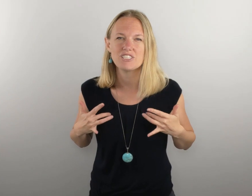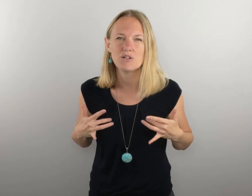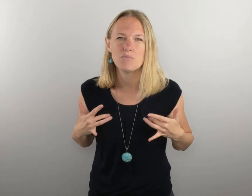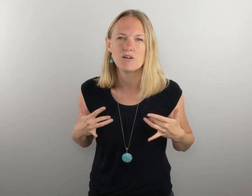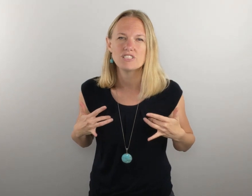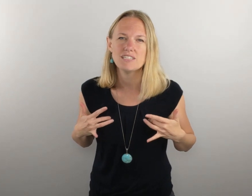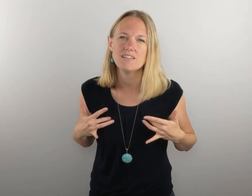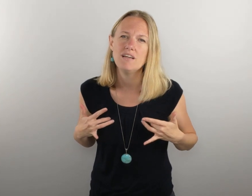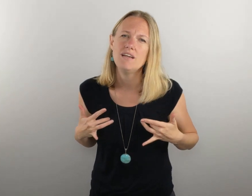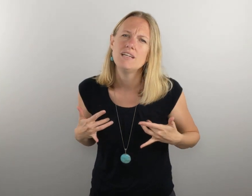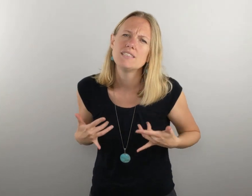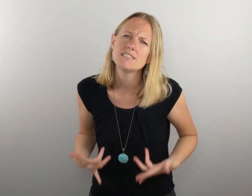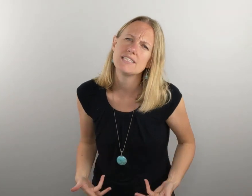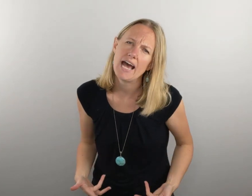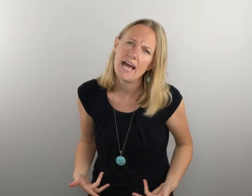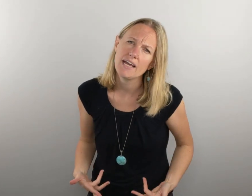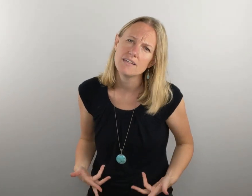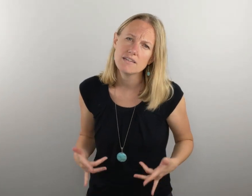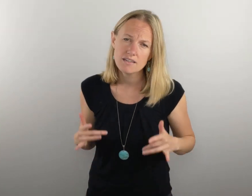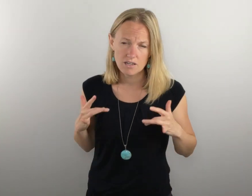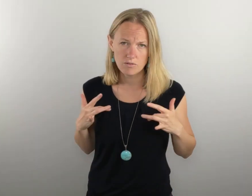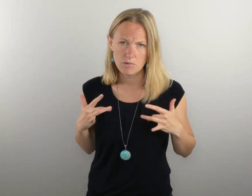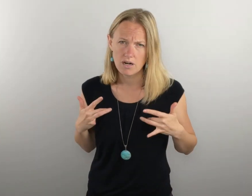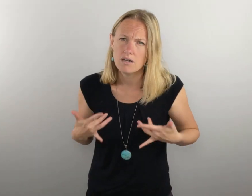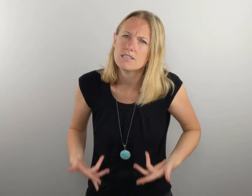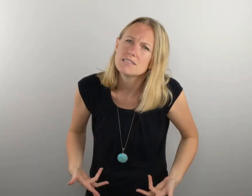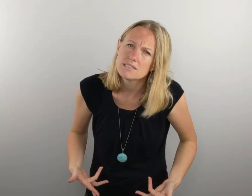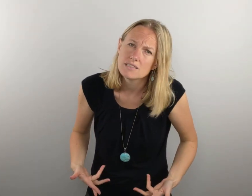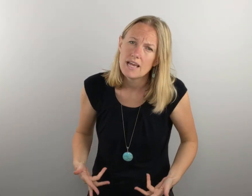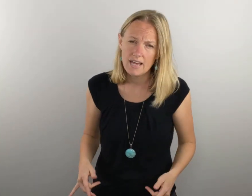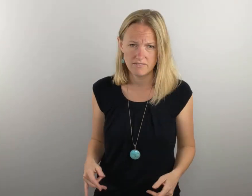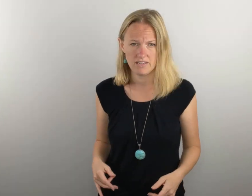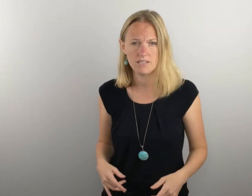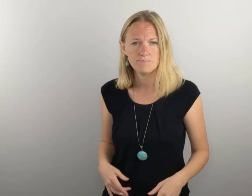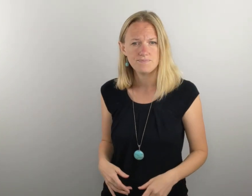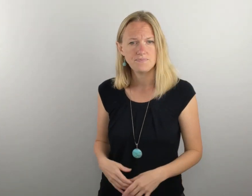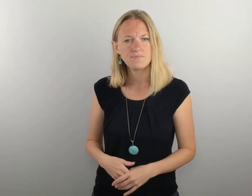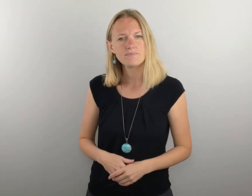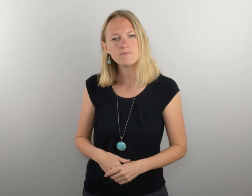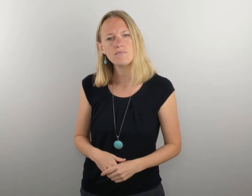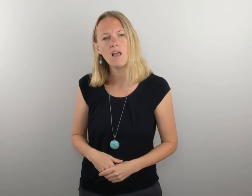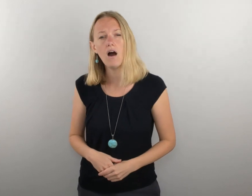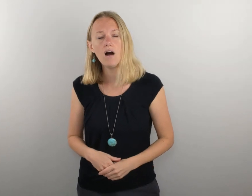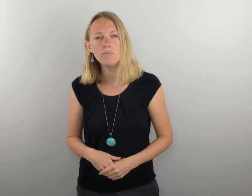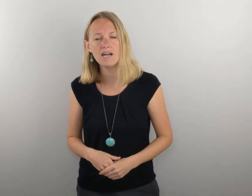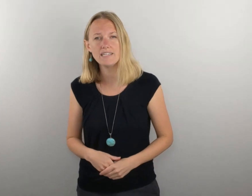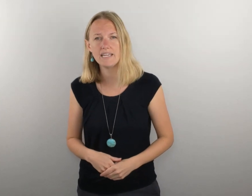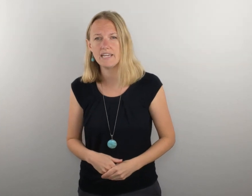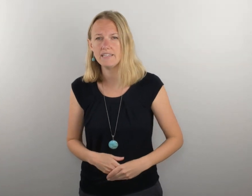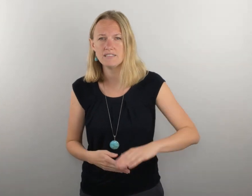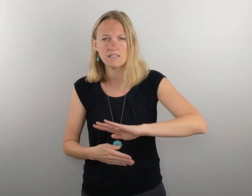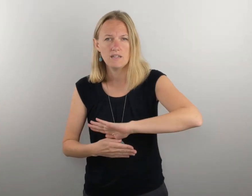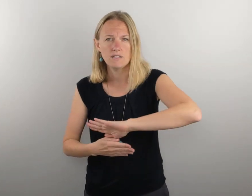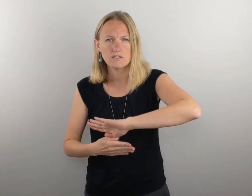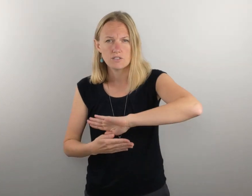show emotion. Sad. Okay, when my heart is heavy. All my days,